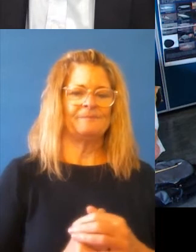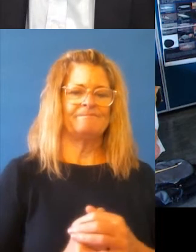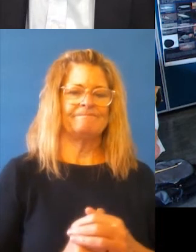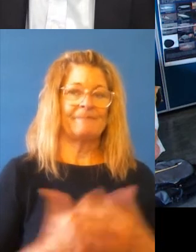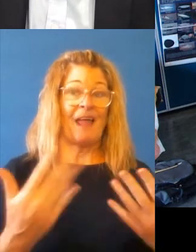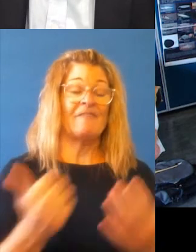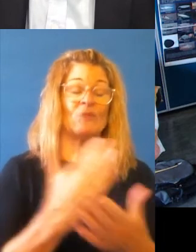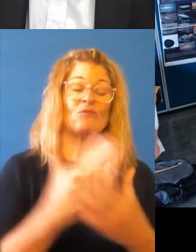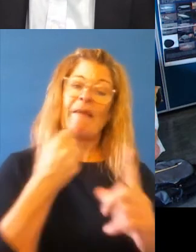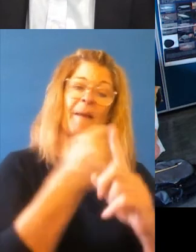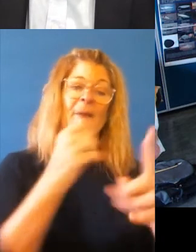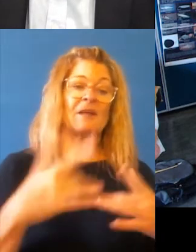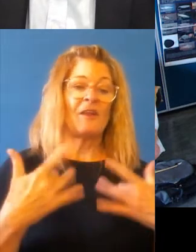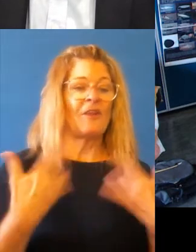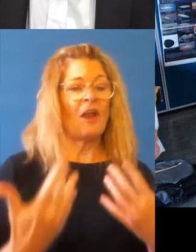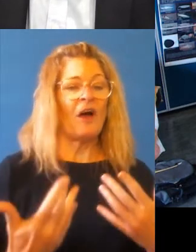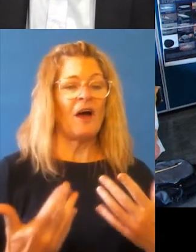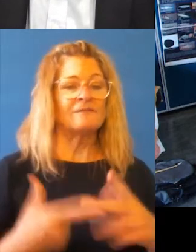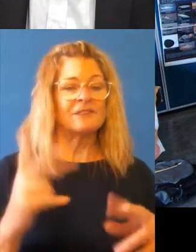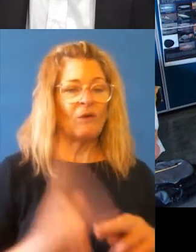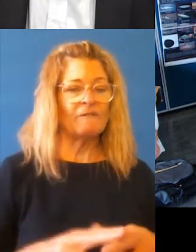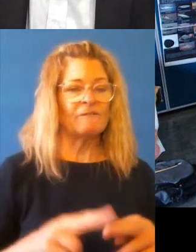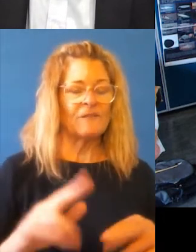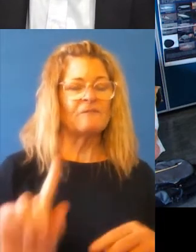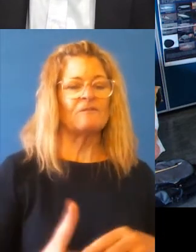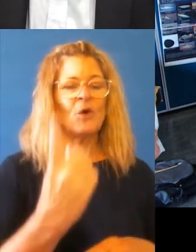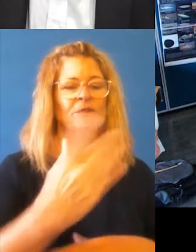impacted the lives of First Nations people.